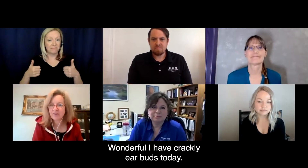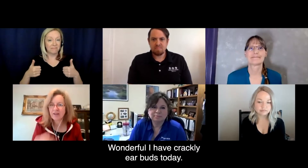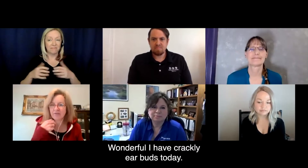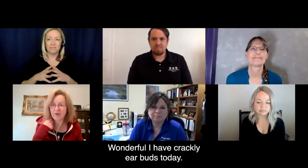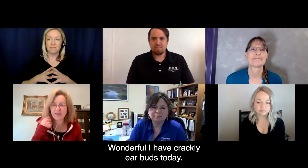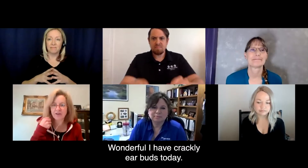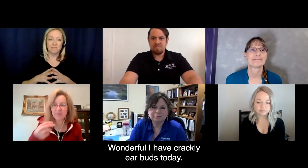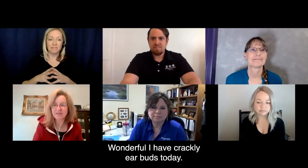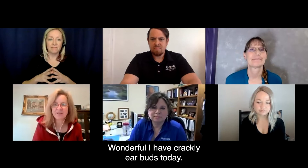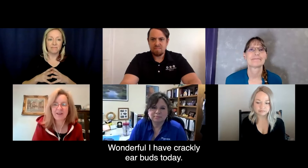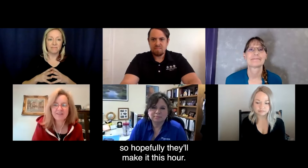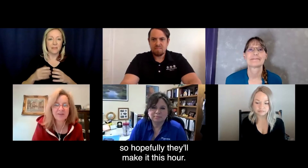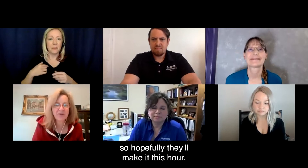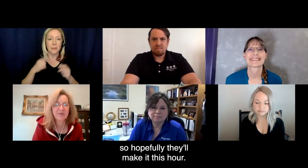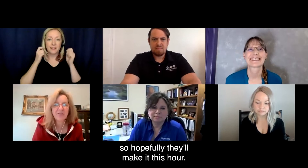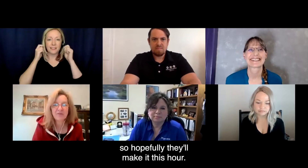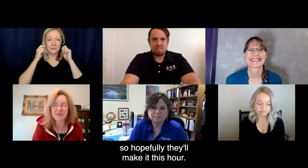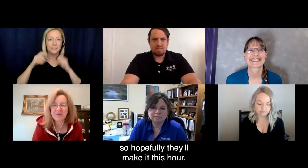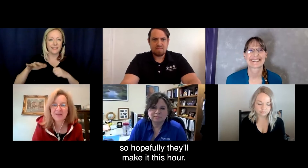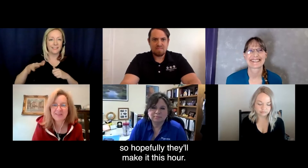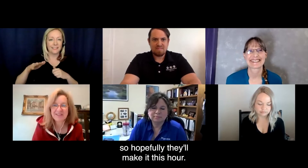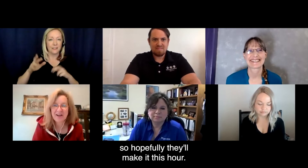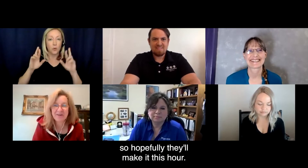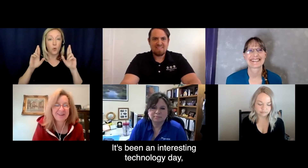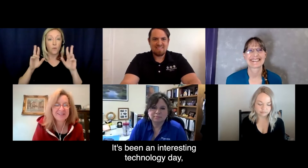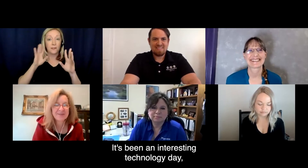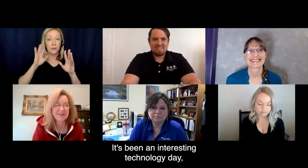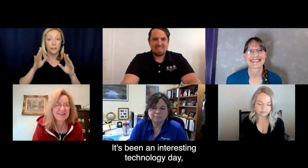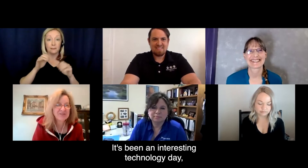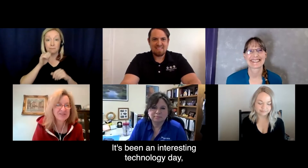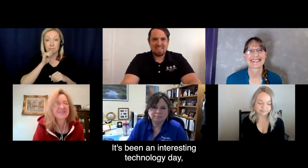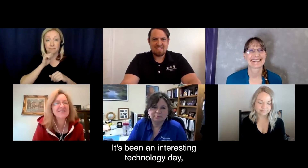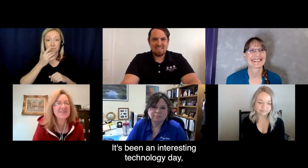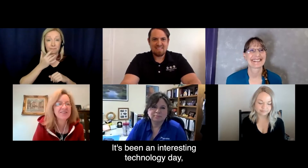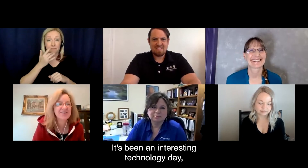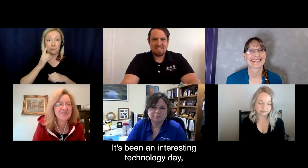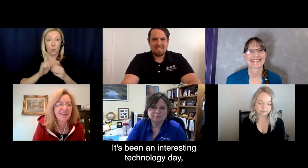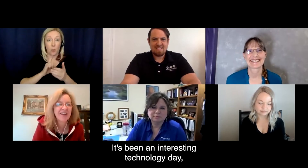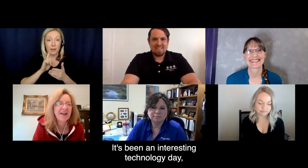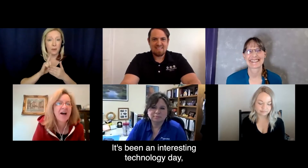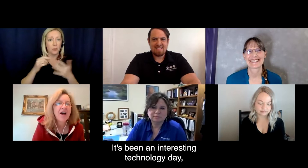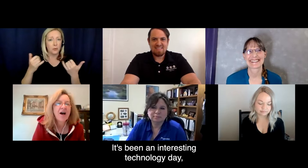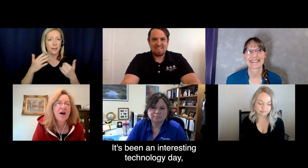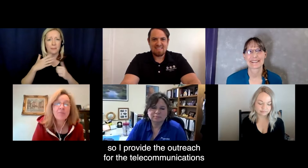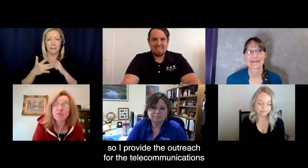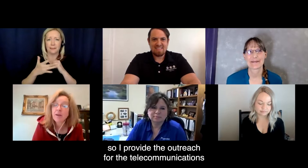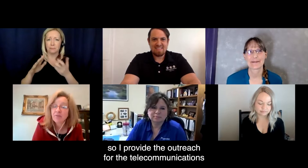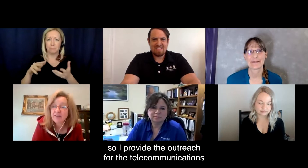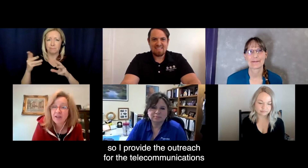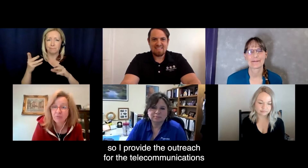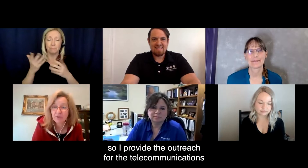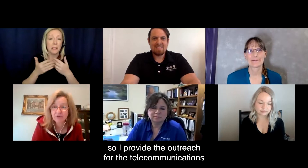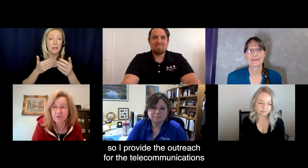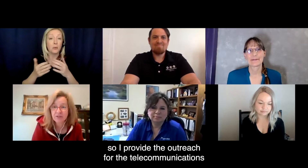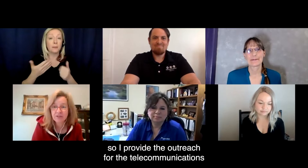Wonderful. I have cranky earbuds today, so hopefully they'll make it this hour. It's been an interesting technology day. So I provide